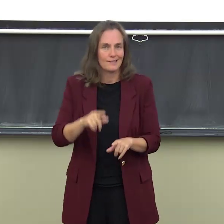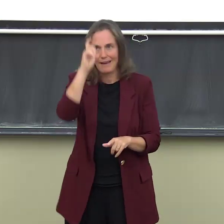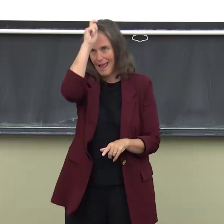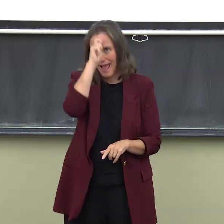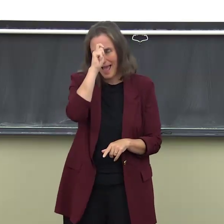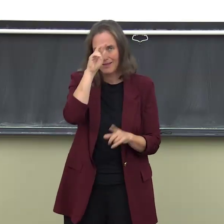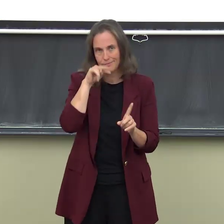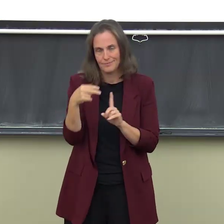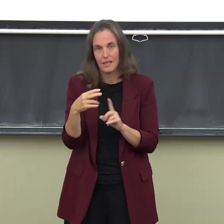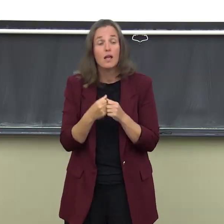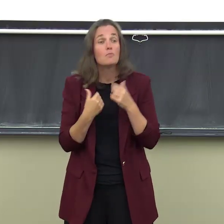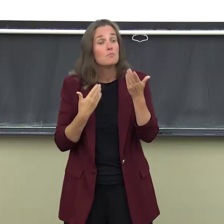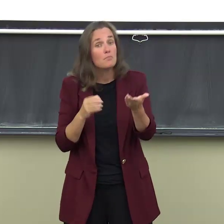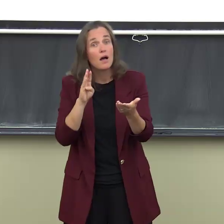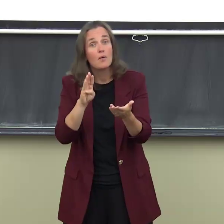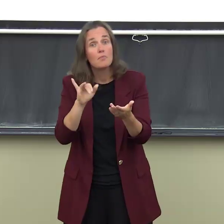idea.